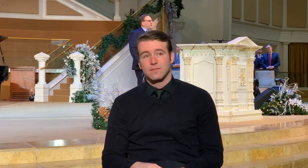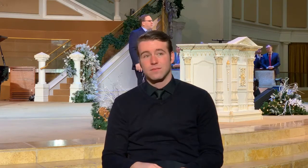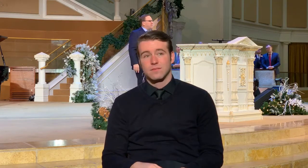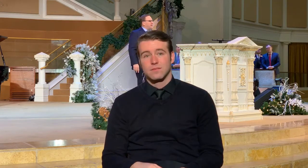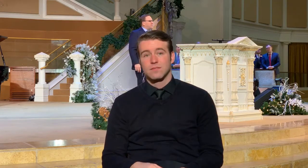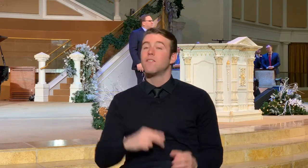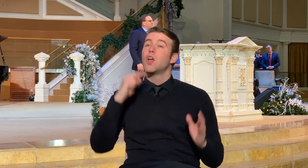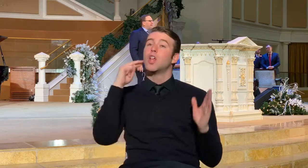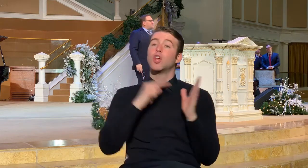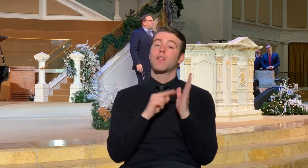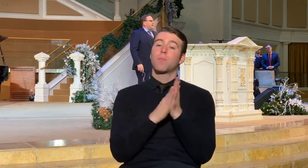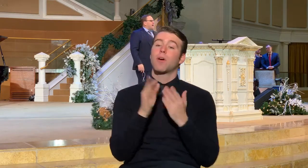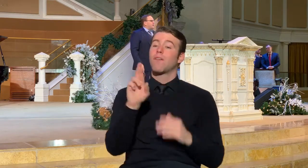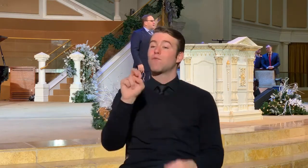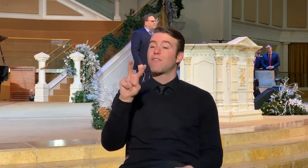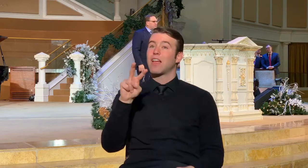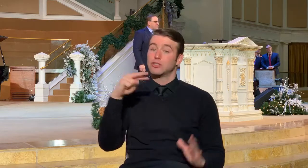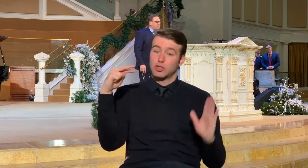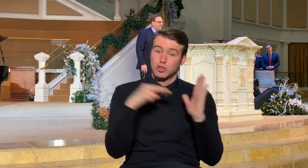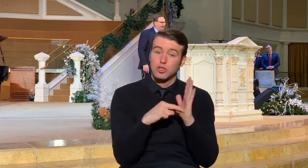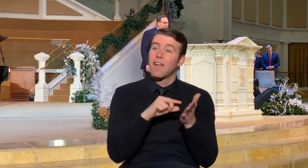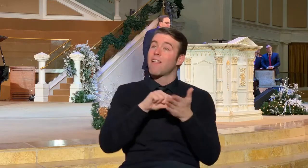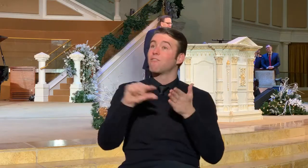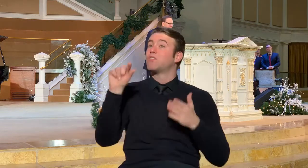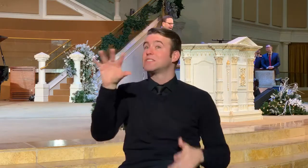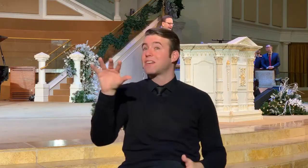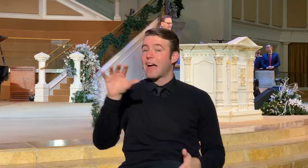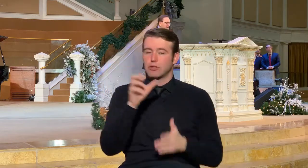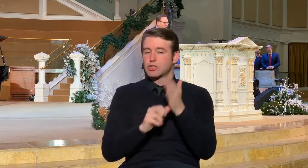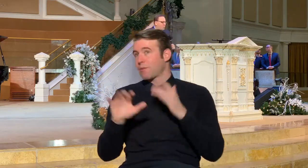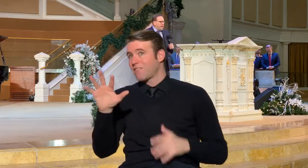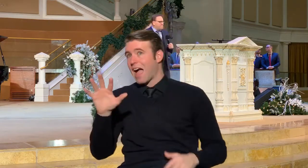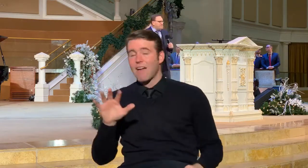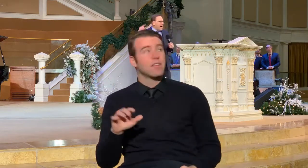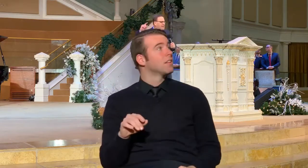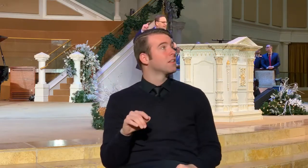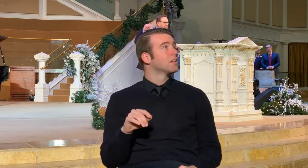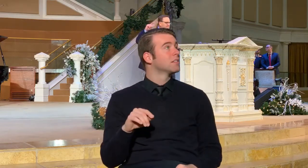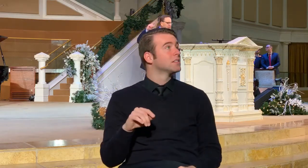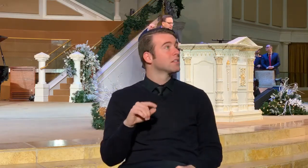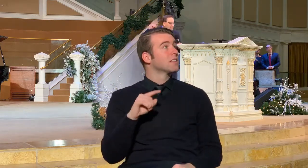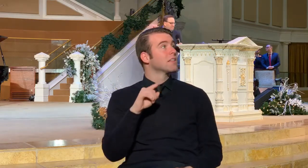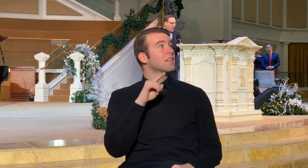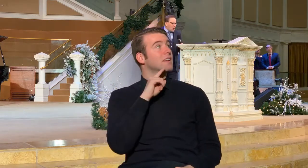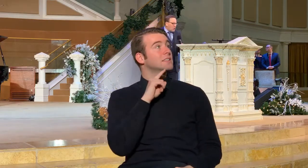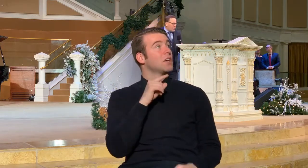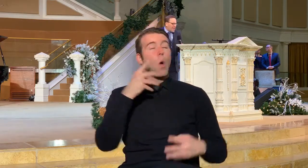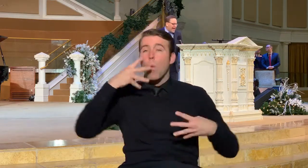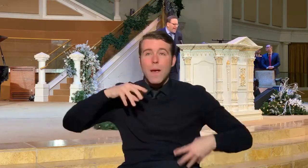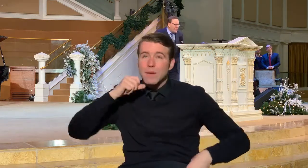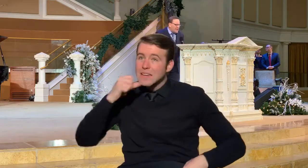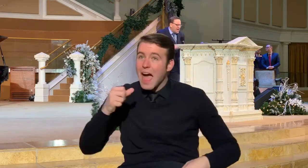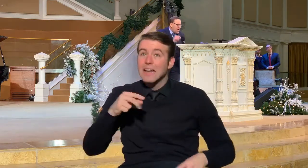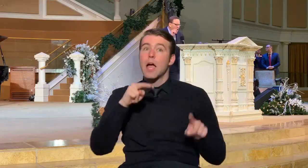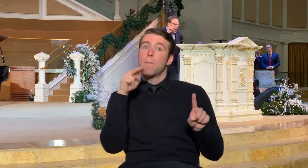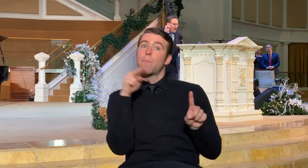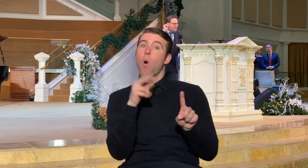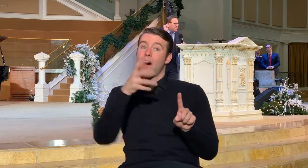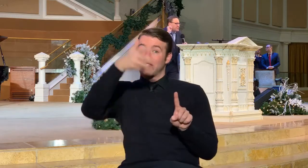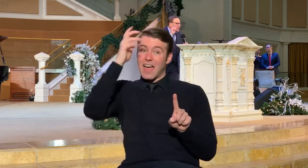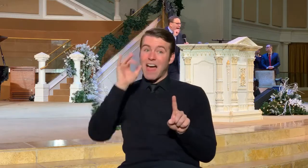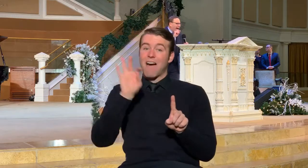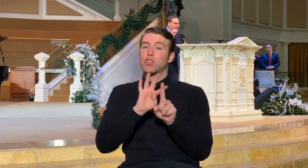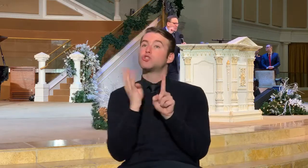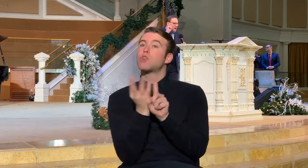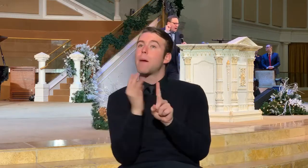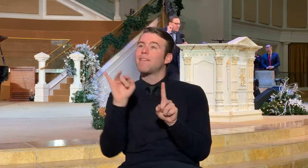Get to the book of Revelation as fast as you can. Look at verse number 5 in chapter 5. "Weep not. Behold the Lion of